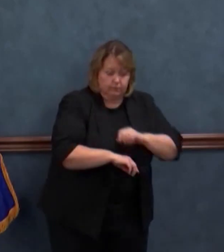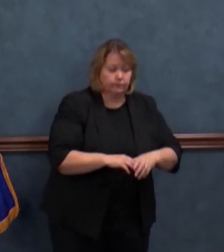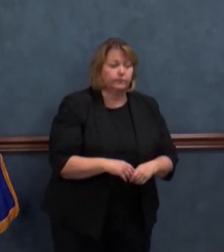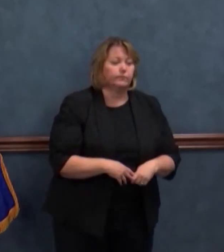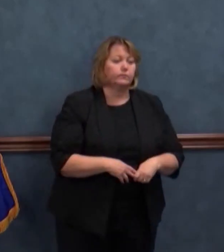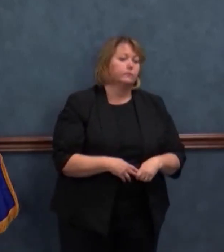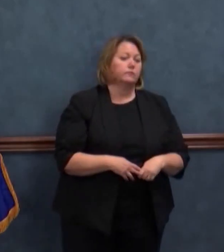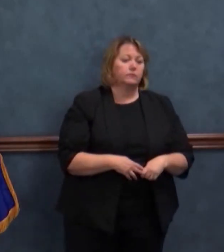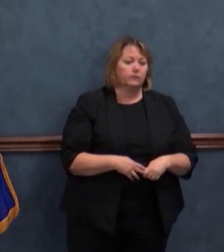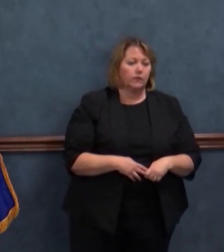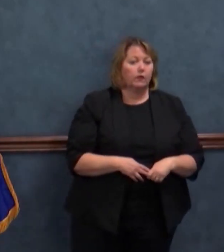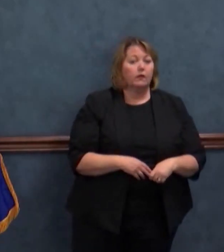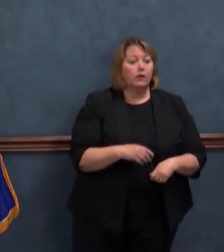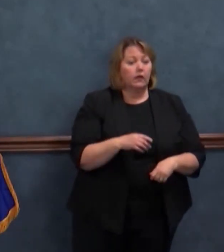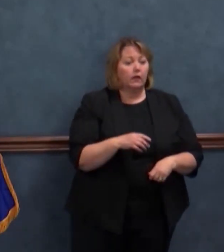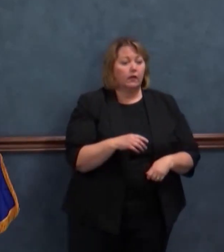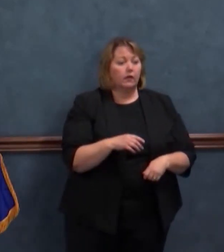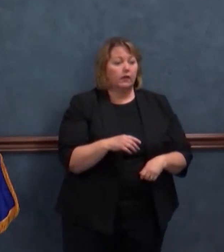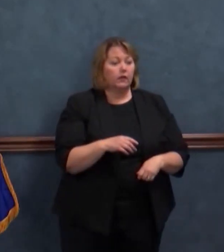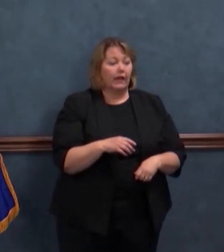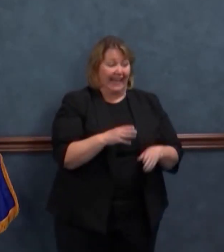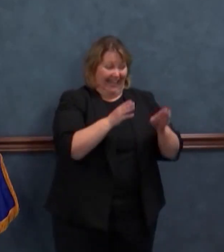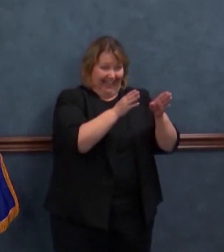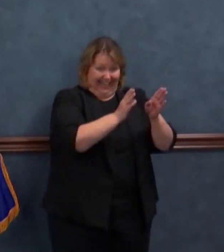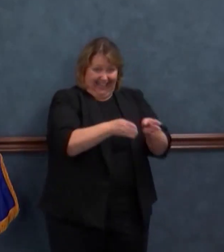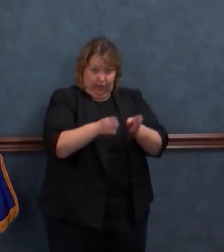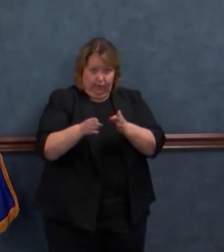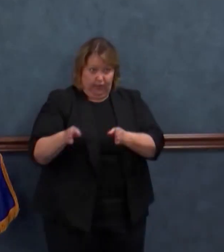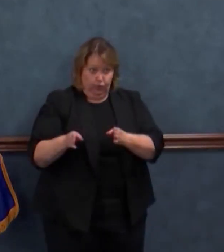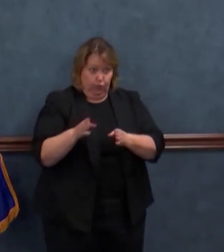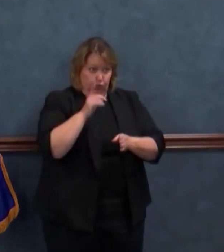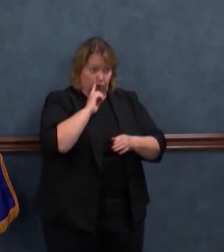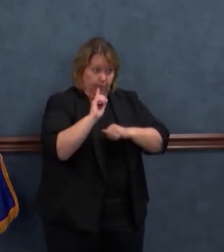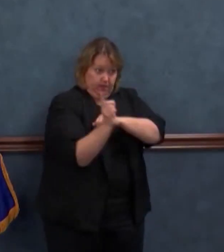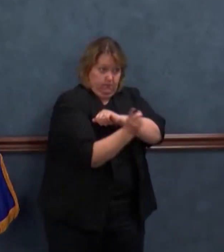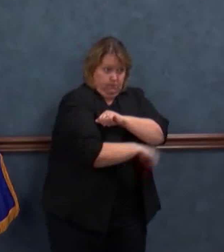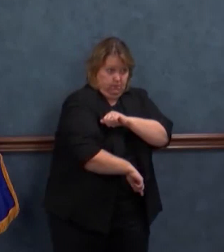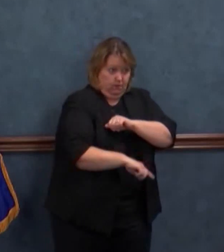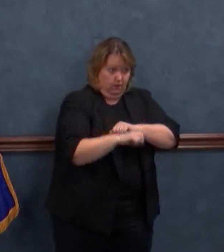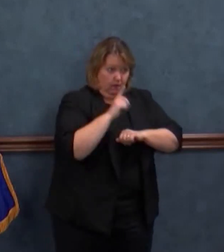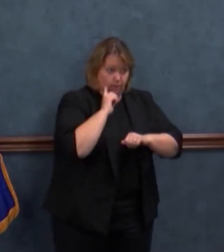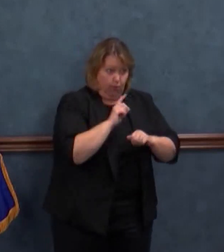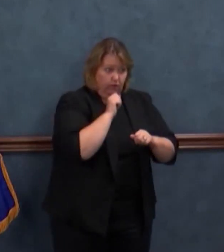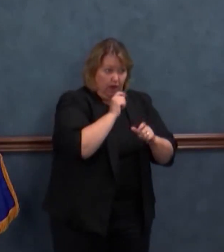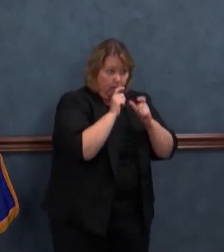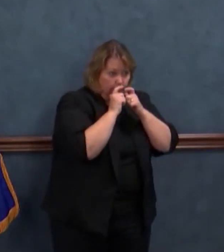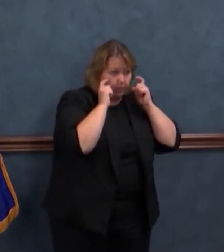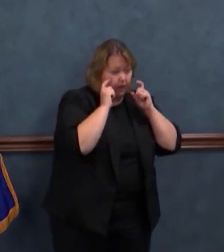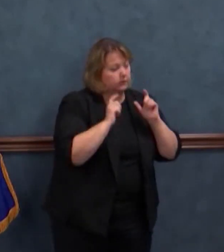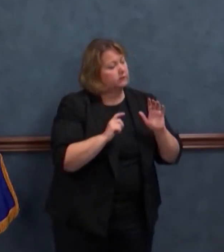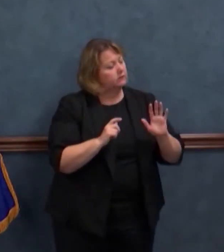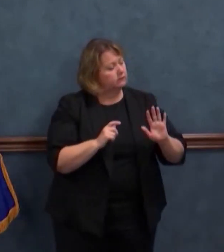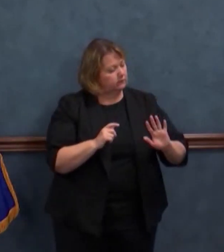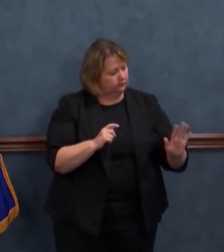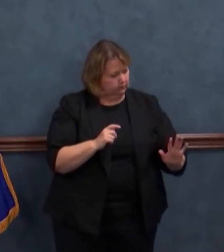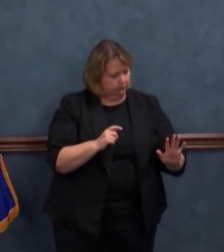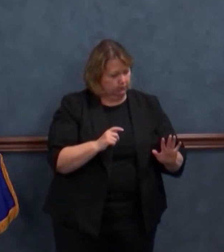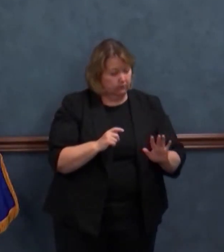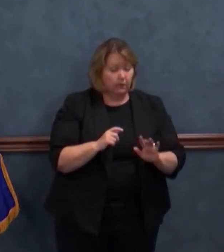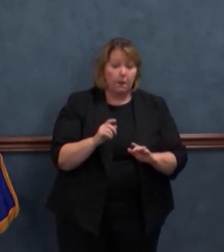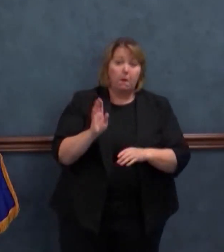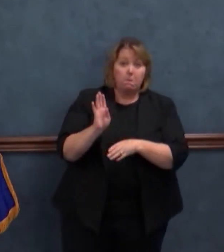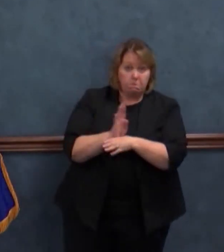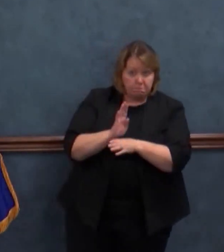The last thing I want is for monetary fines or criminal penalties to be imposed on Nevadans, which is why I